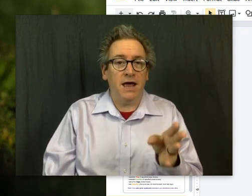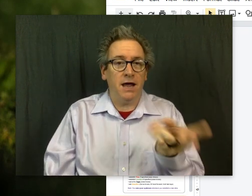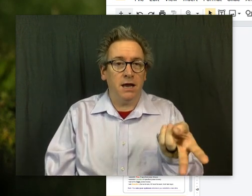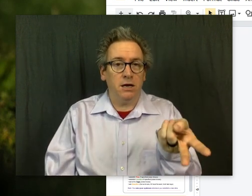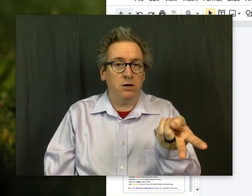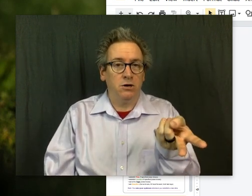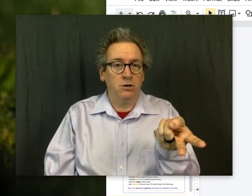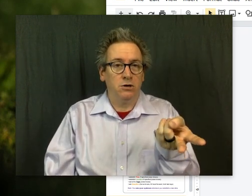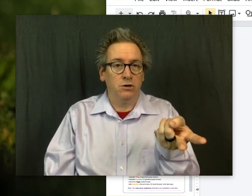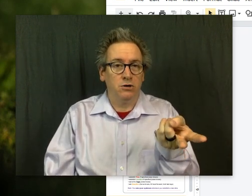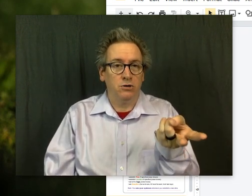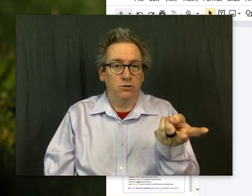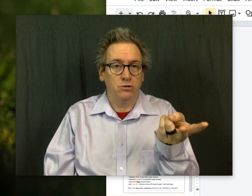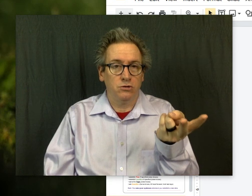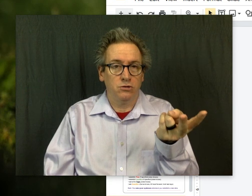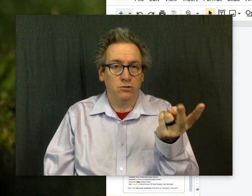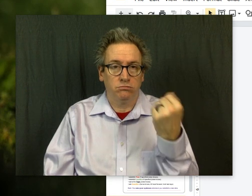Then